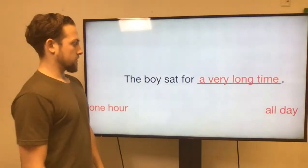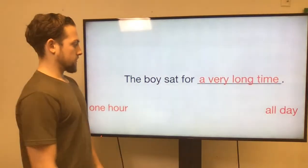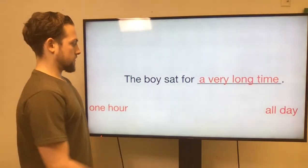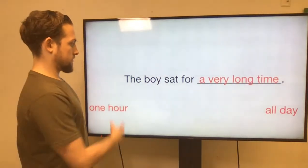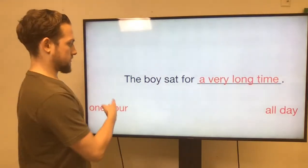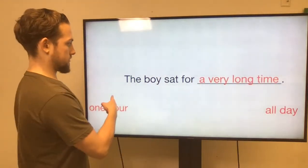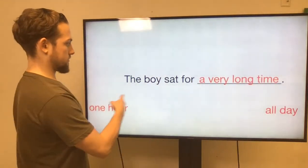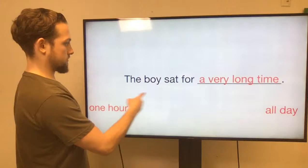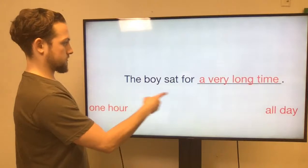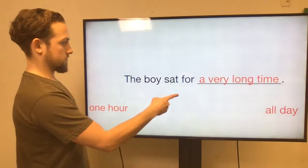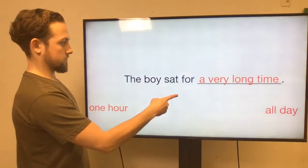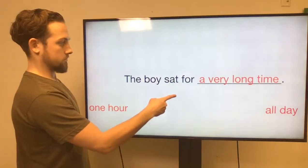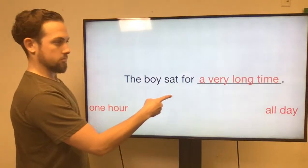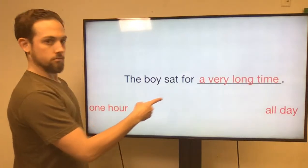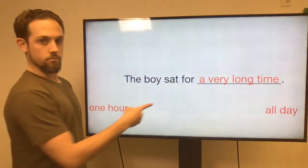hour.